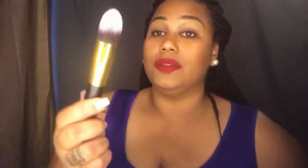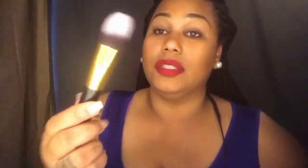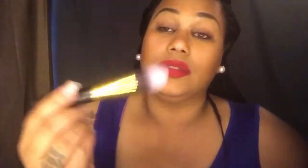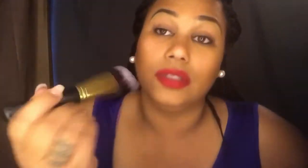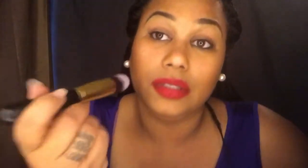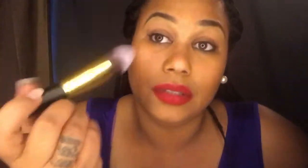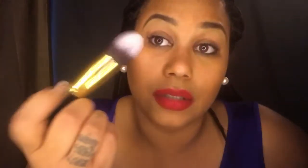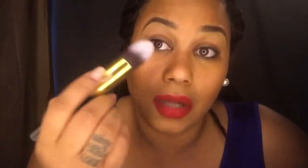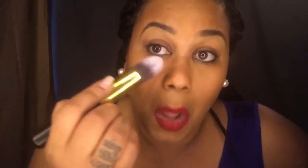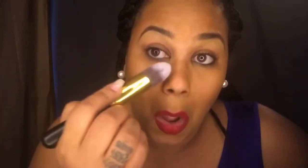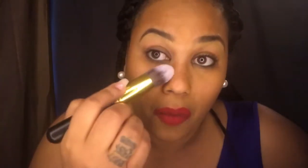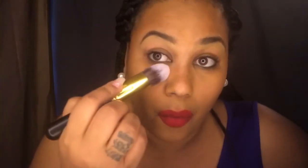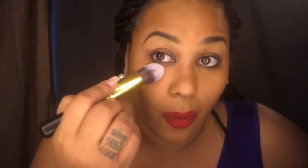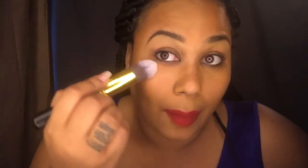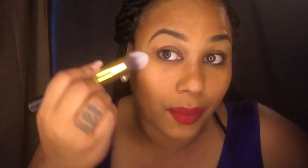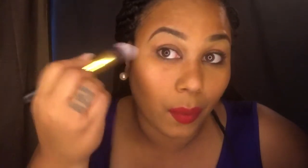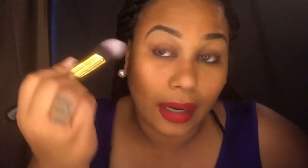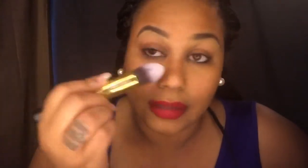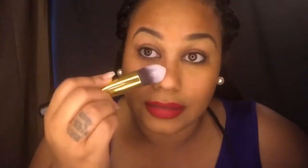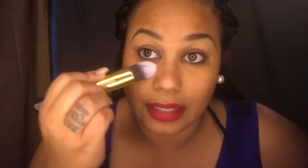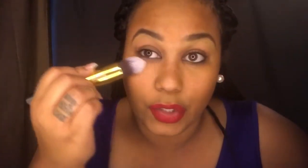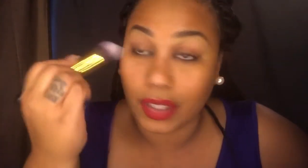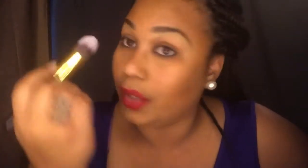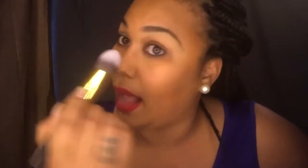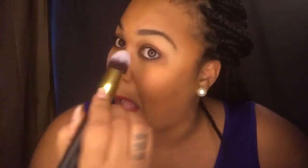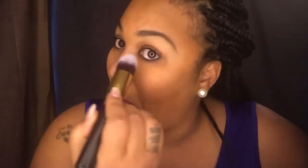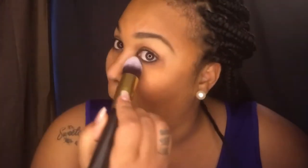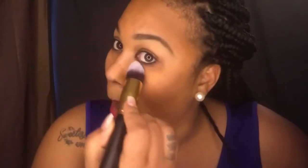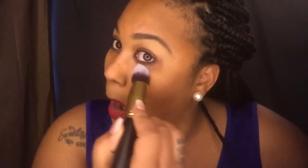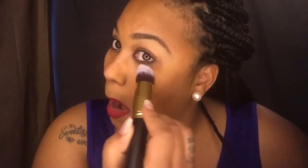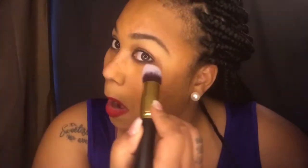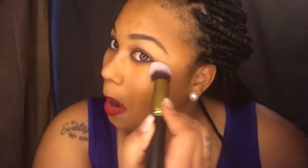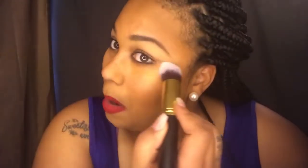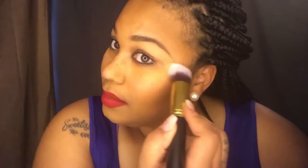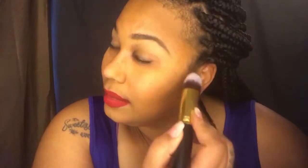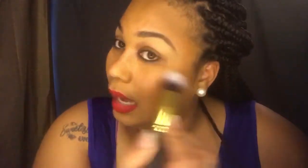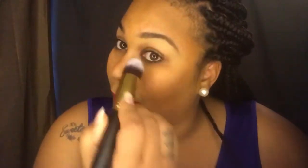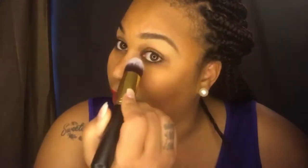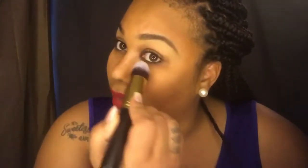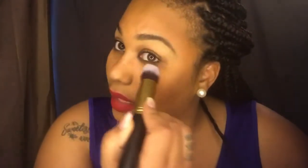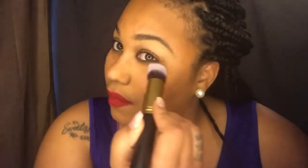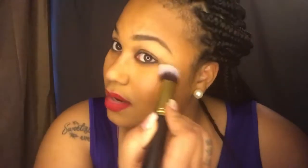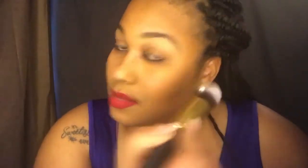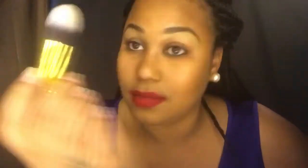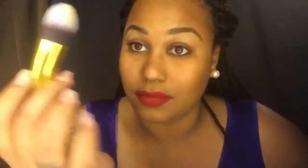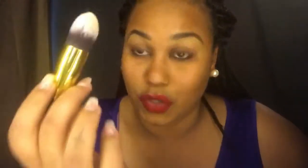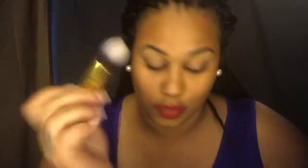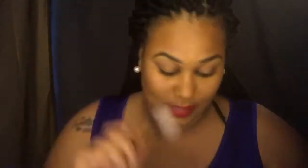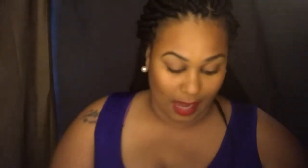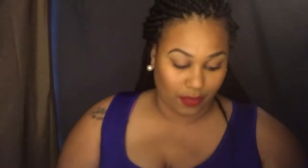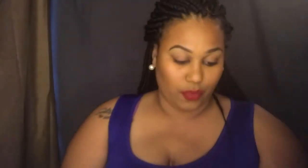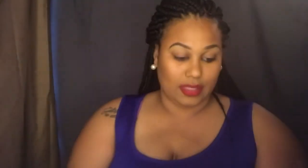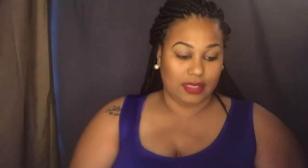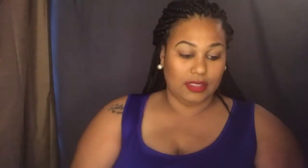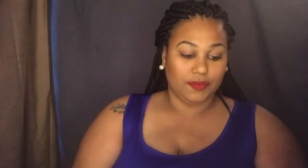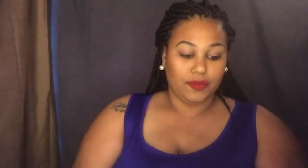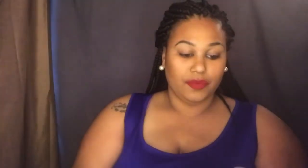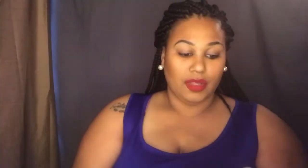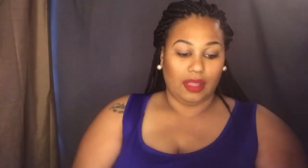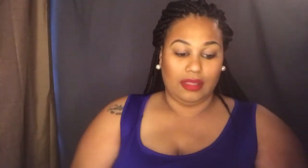one is really good for wiping away setting your under eye. See how perfect that worked? You can use that one for this. And then,